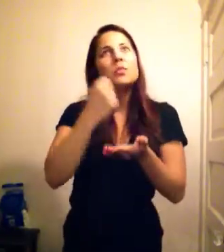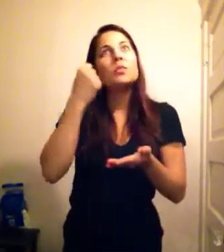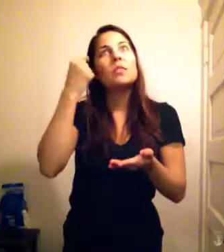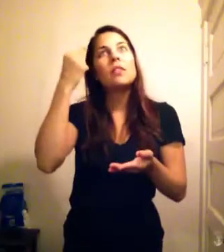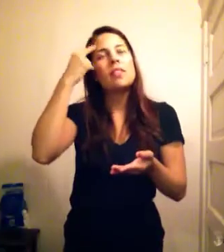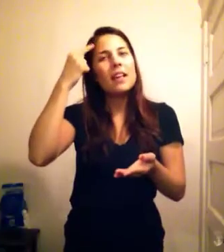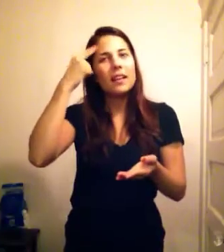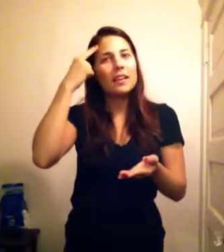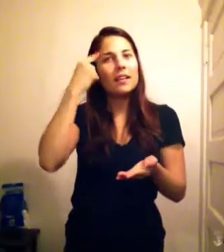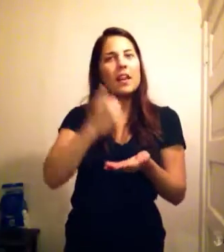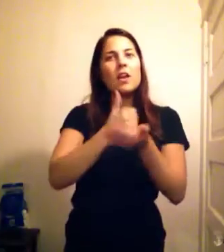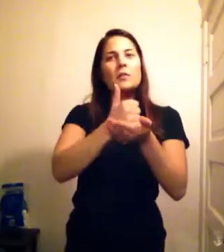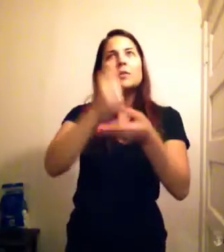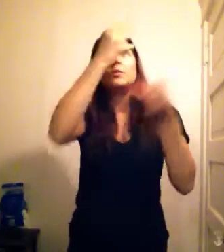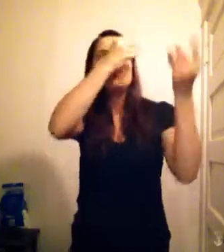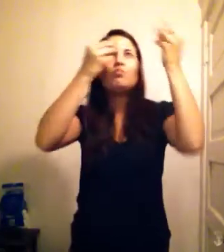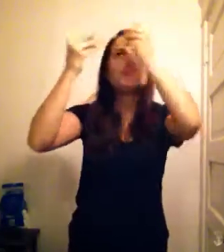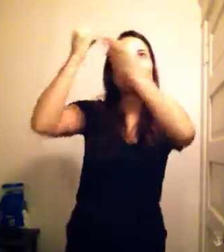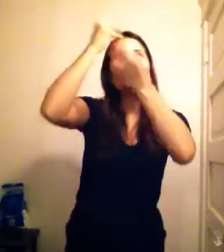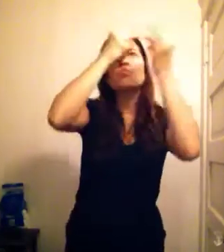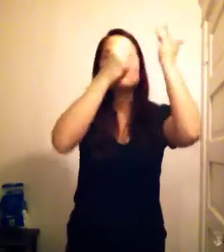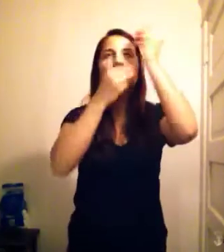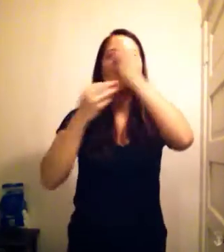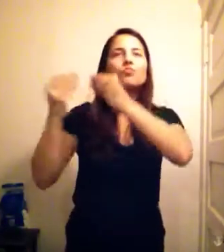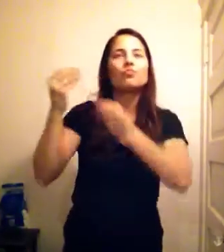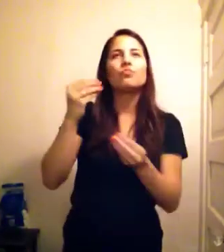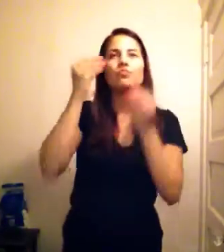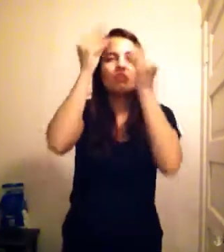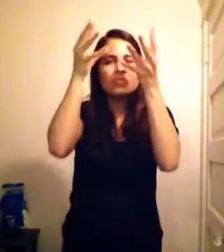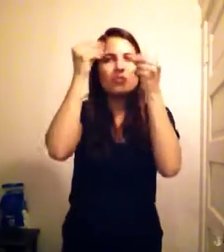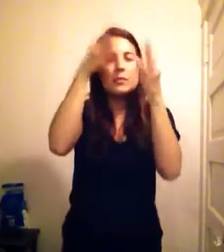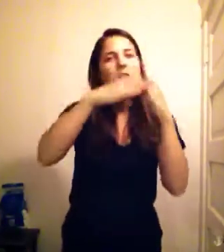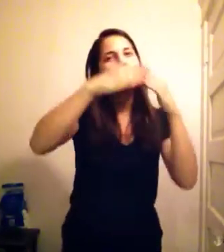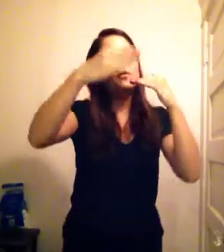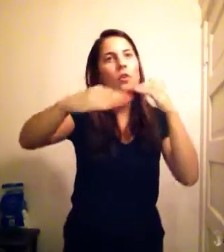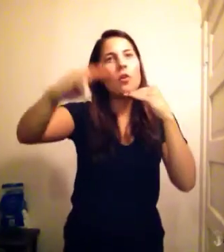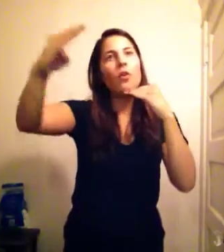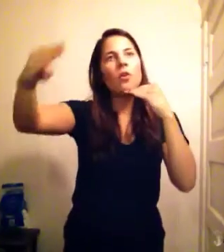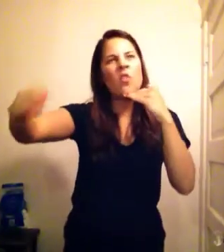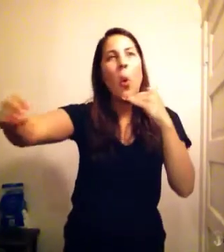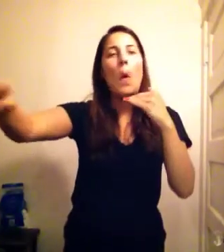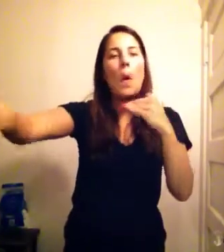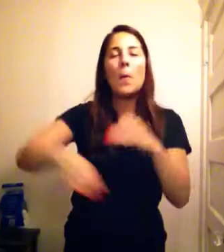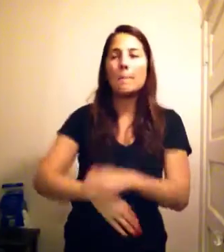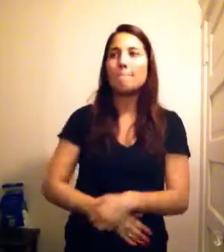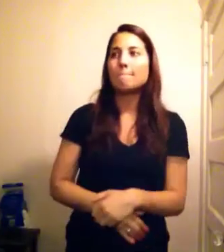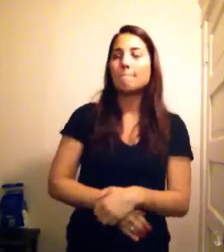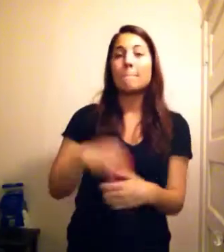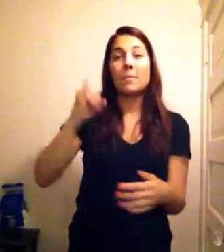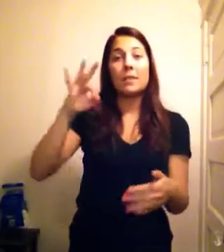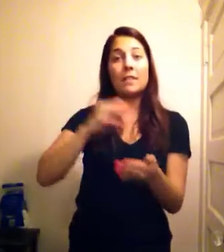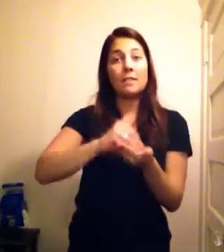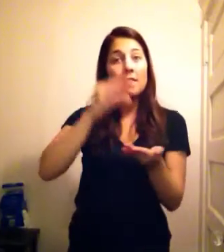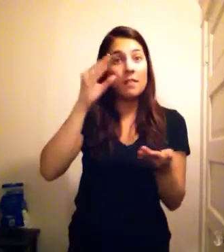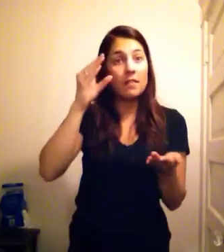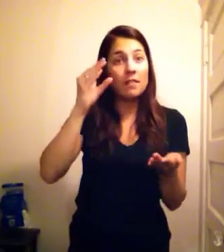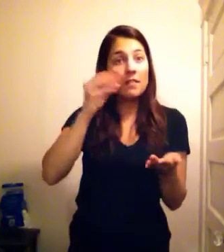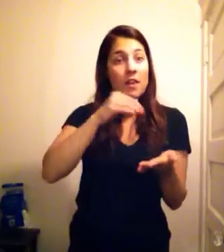think about a natural flow for information. If the author goes a different way, that's fine. Go with them, but go back to